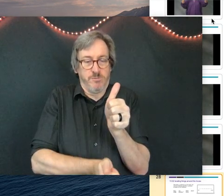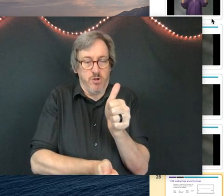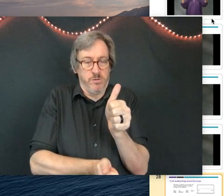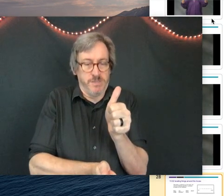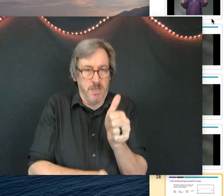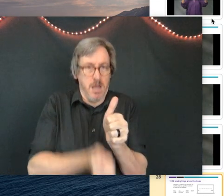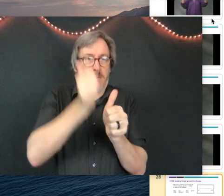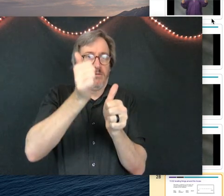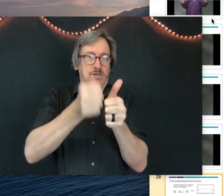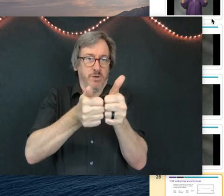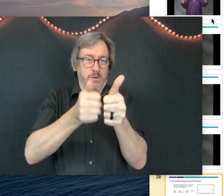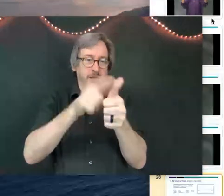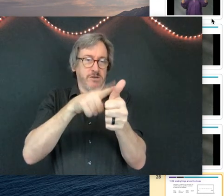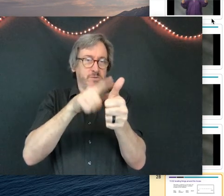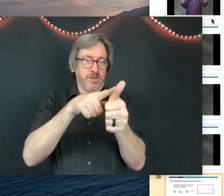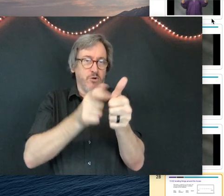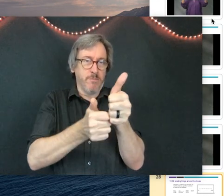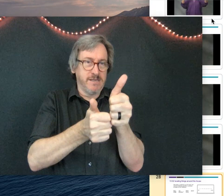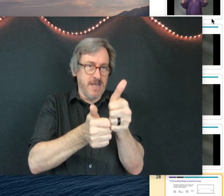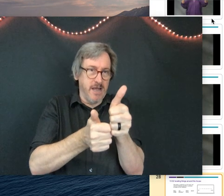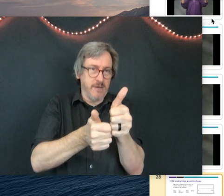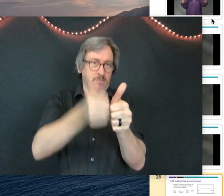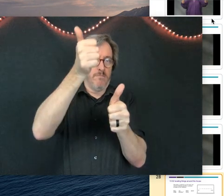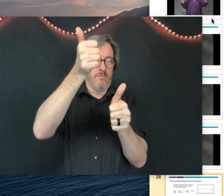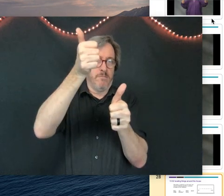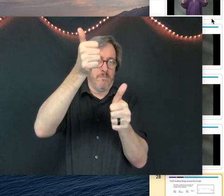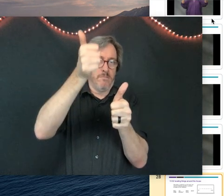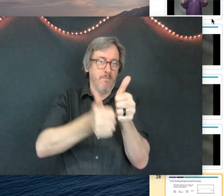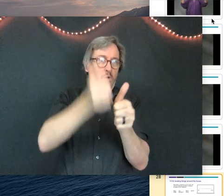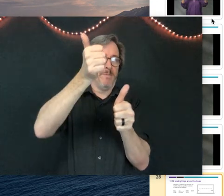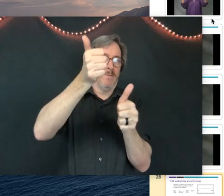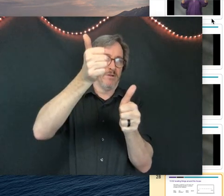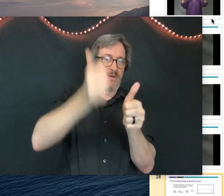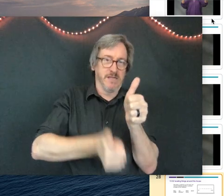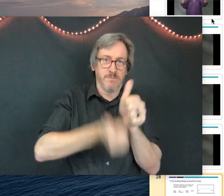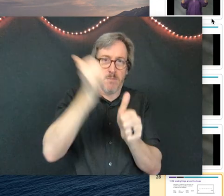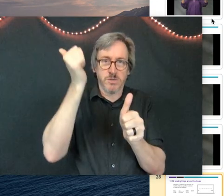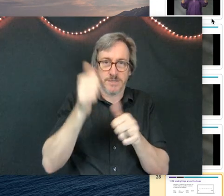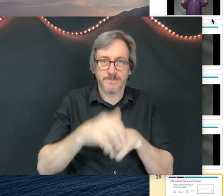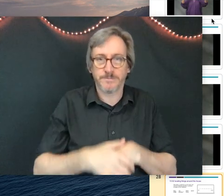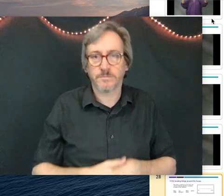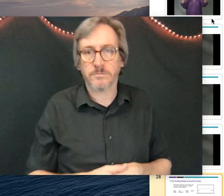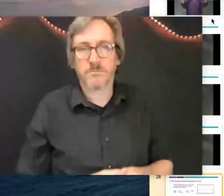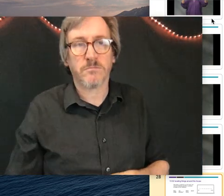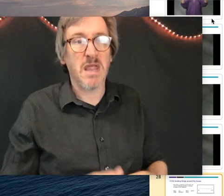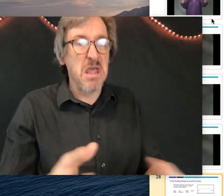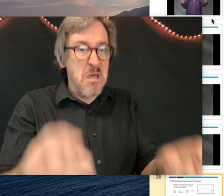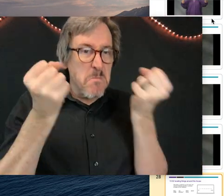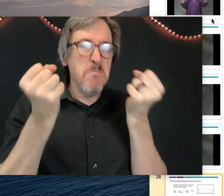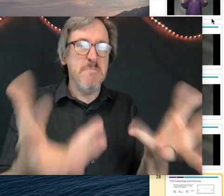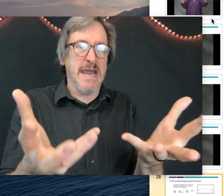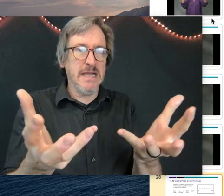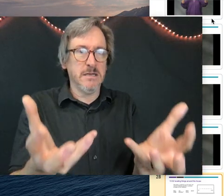This goes up. So here's what the norm is, and more people are doing this. Most.